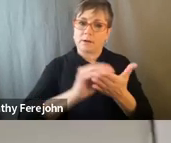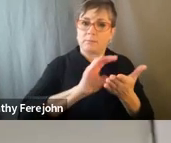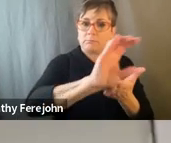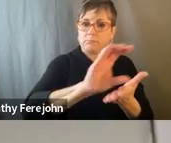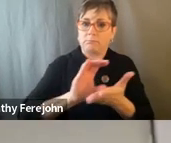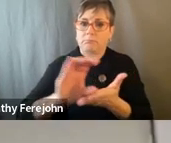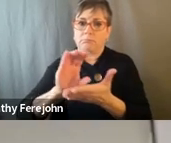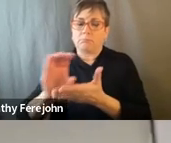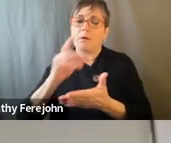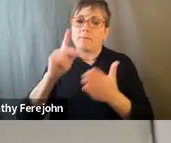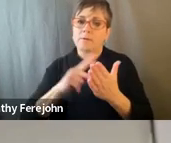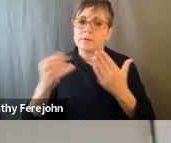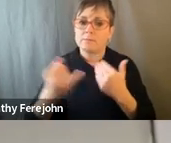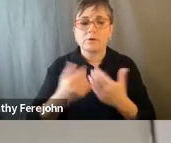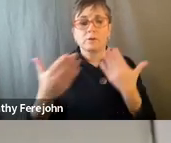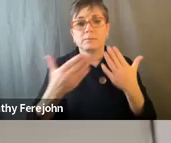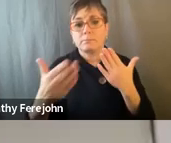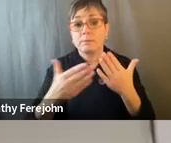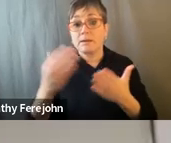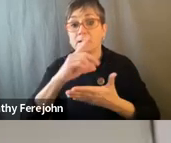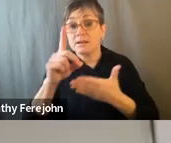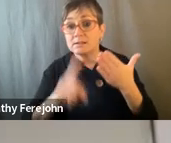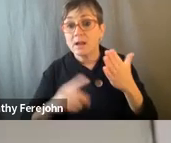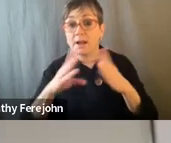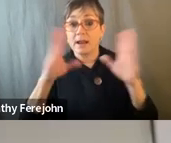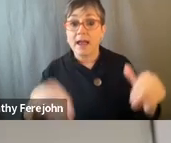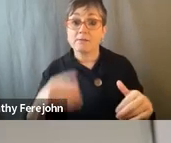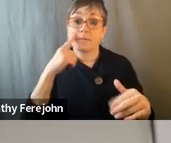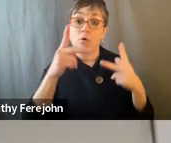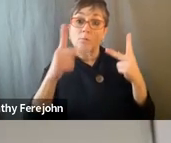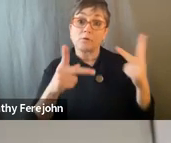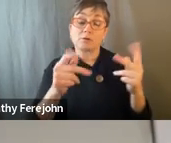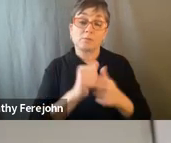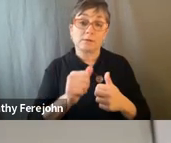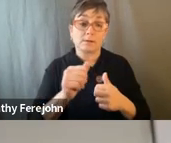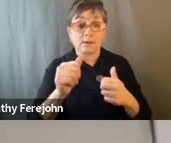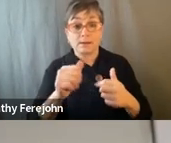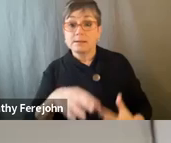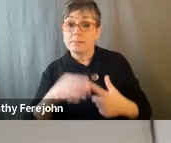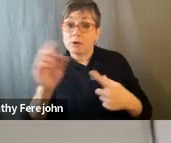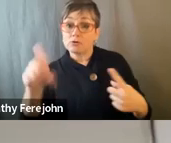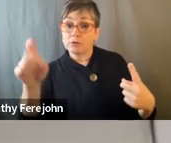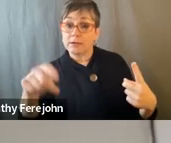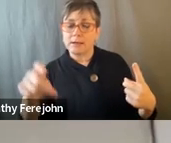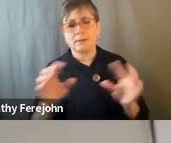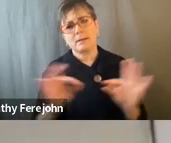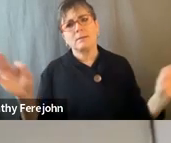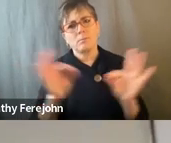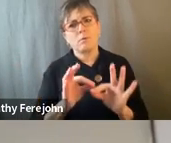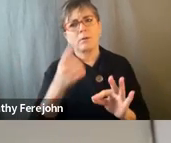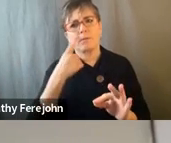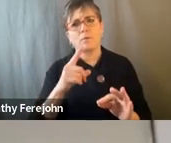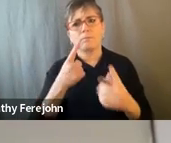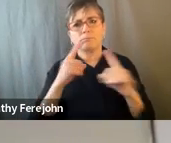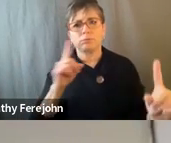the house and help individuals with special needs is essential for accomplishing the goals that we share. just